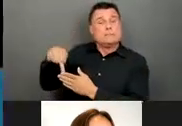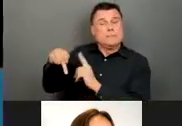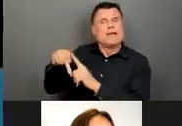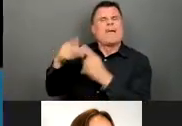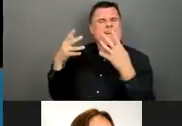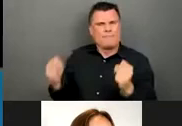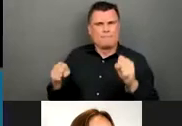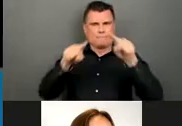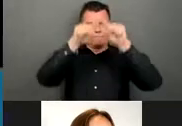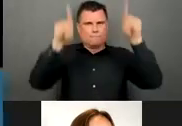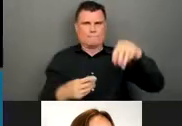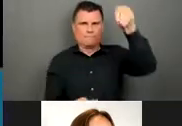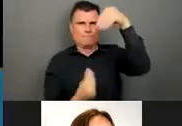Development.